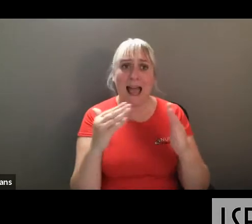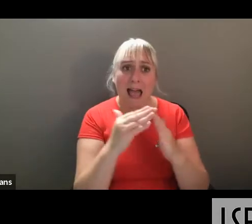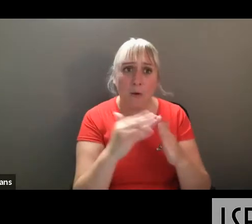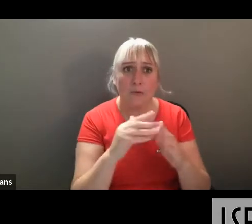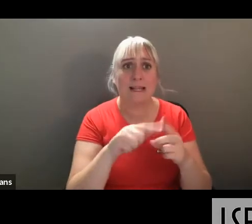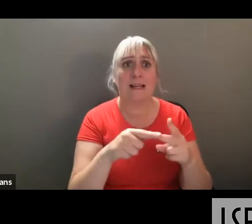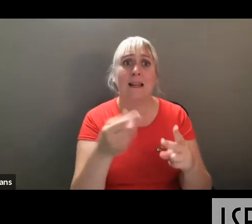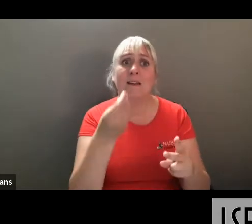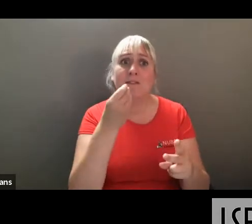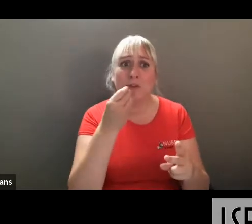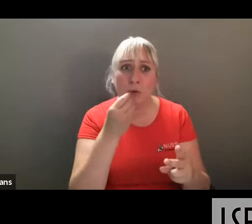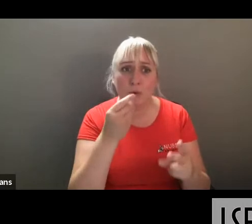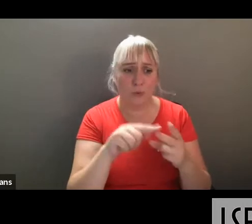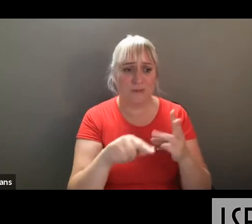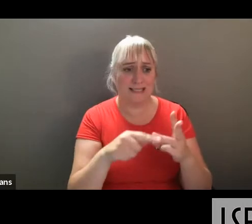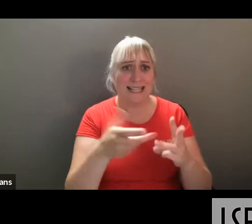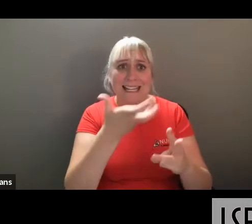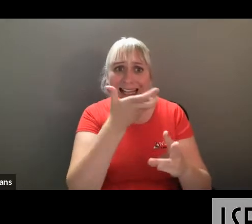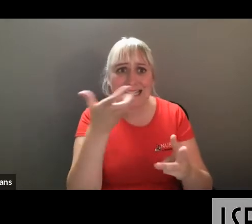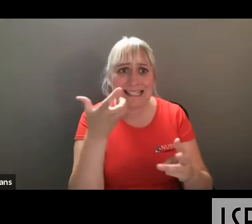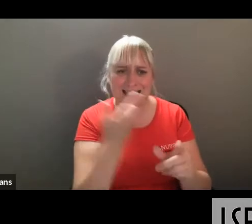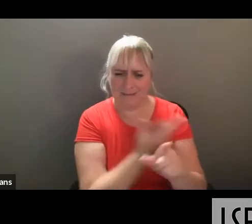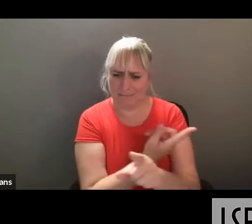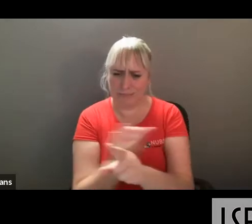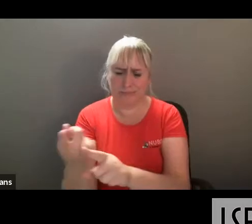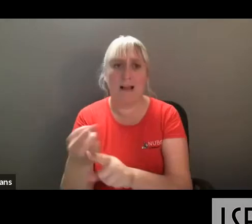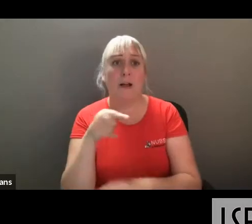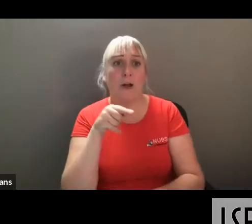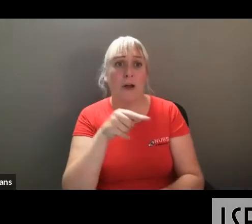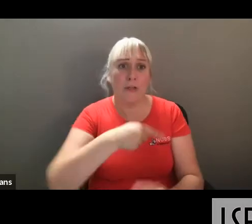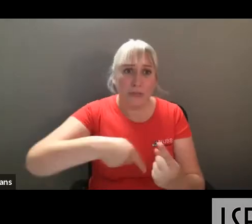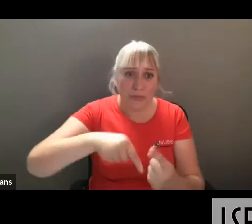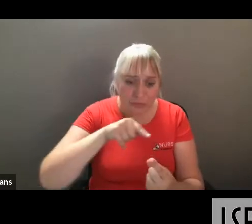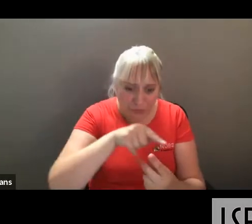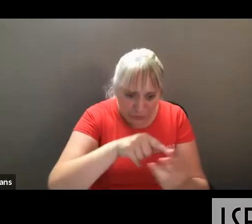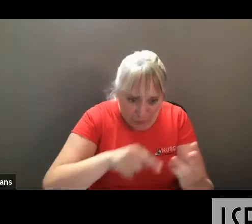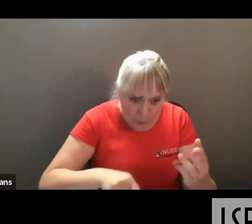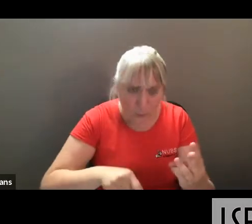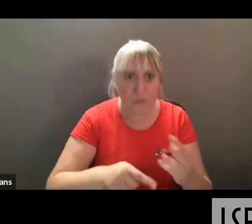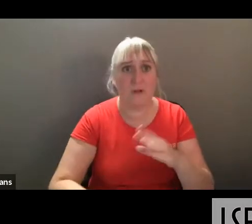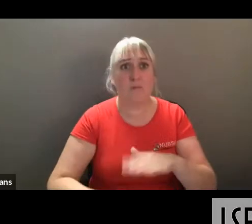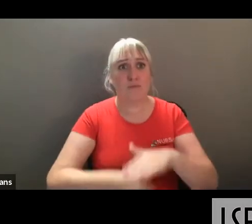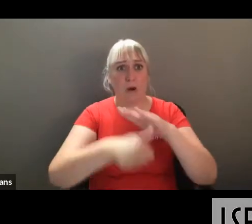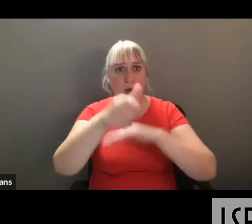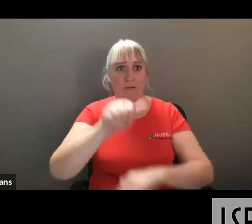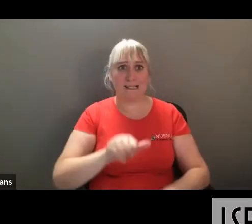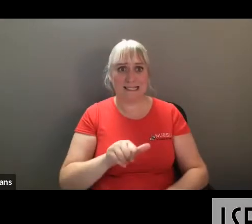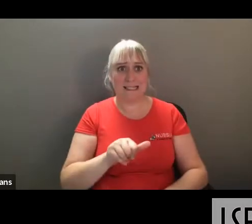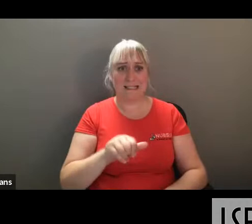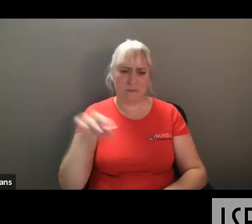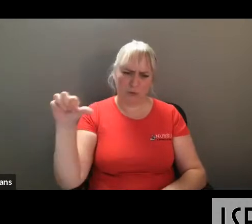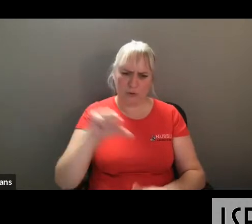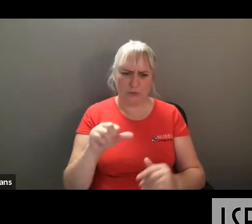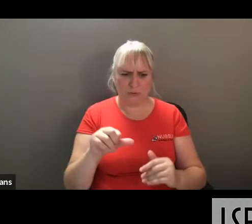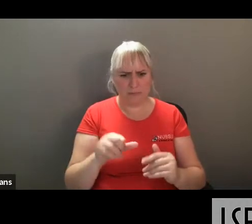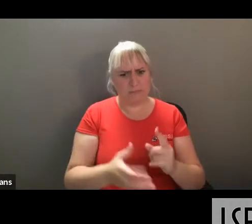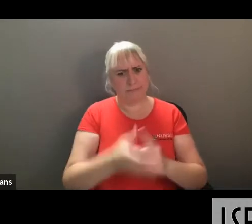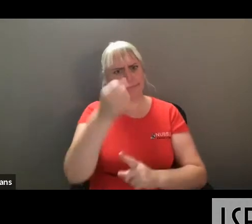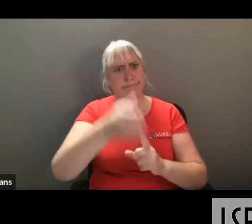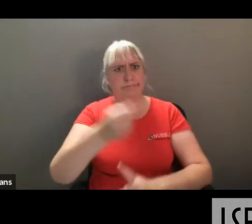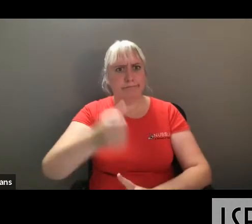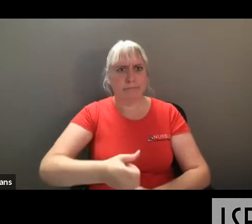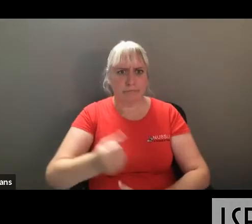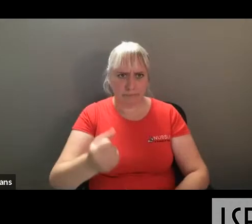etc. Those are the priorities that people had. And we live in a society that should put those first as